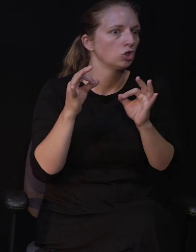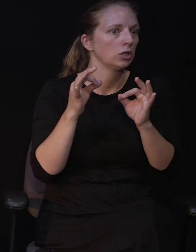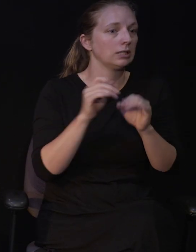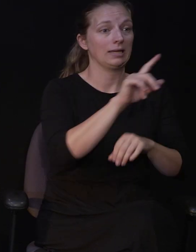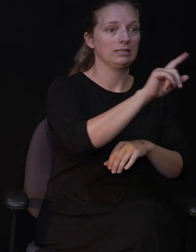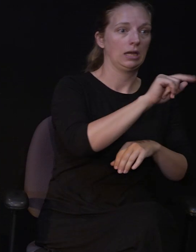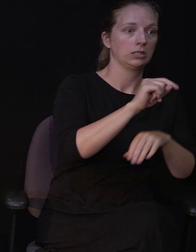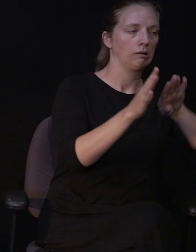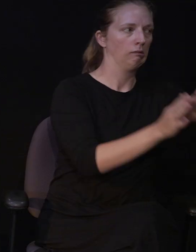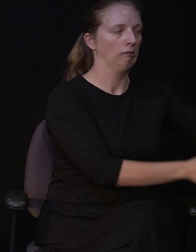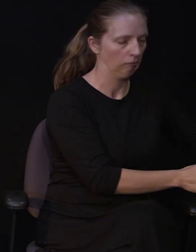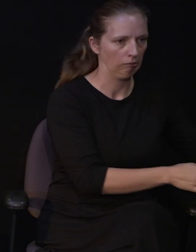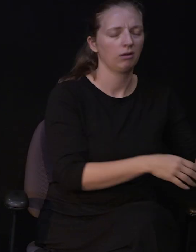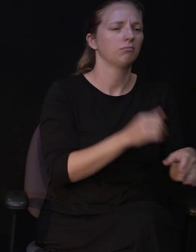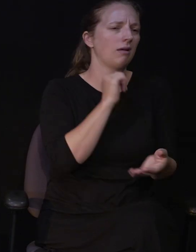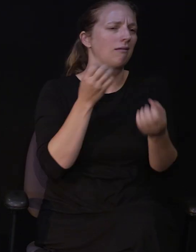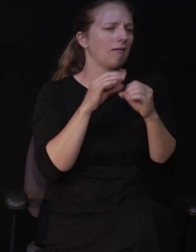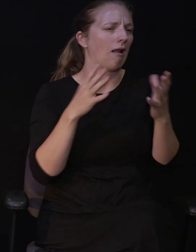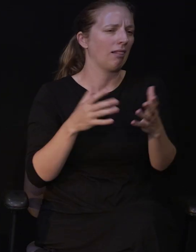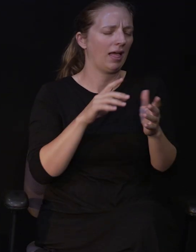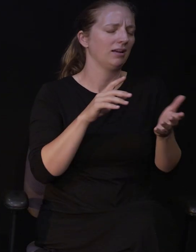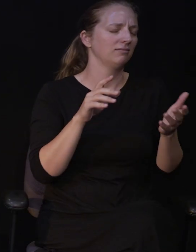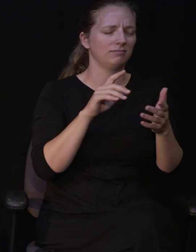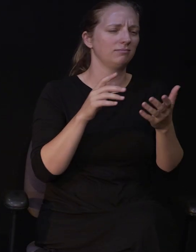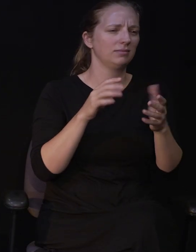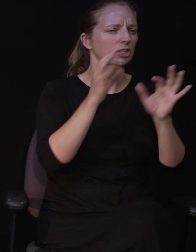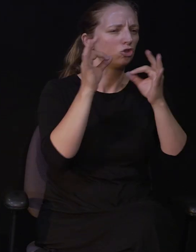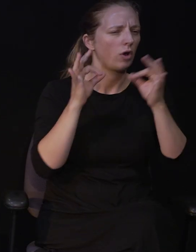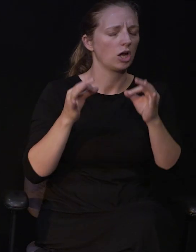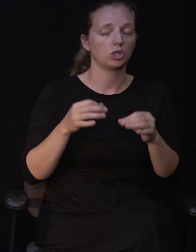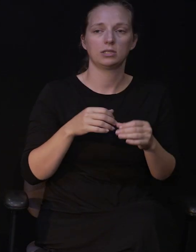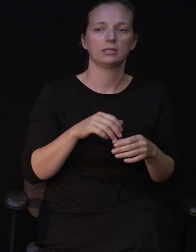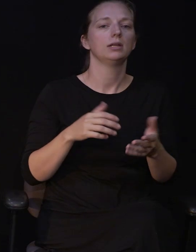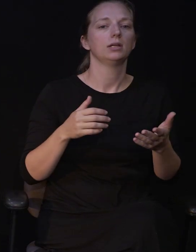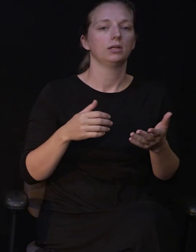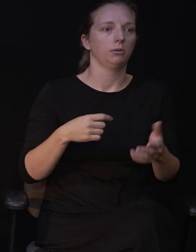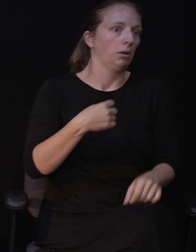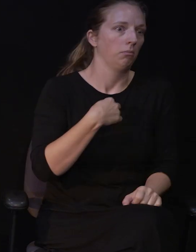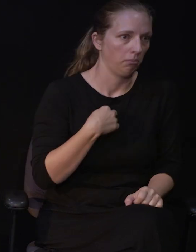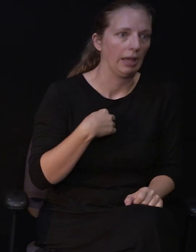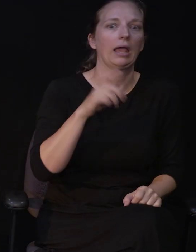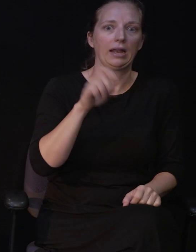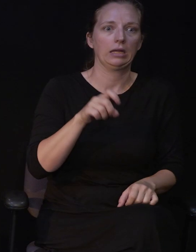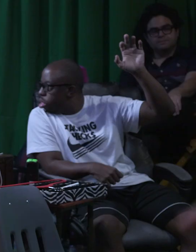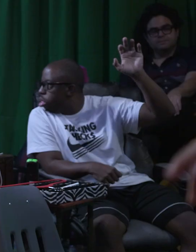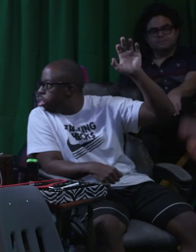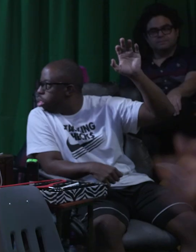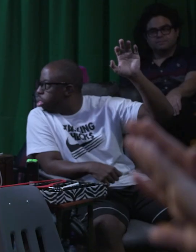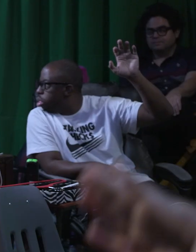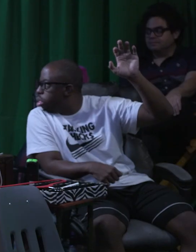mean, get off of TikTok. Not everybody, just me for 5 frickin' minutes a day, and get stuff done. Do you know what I mean?